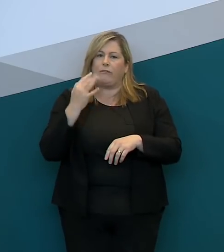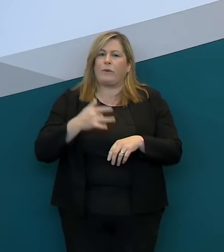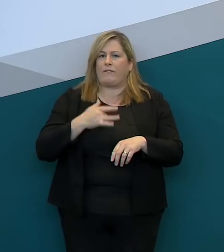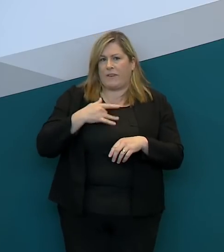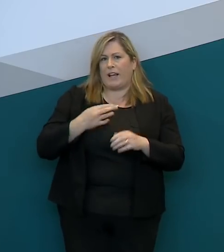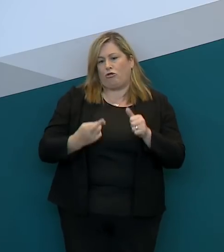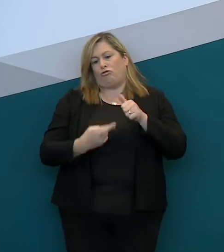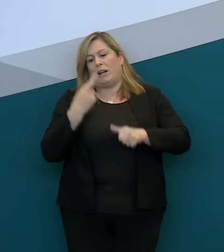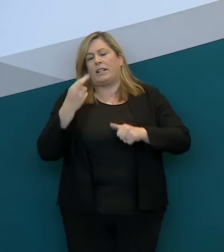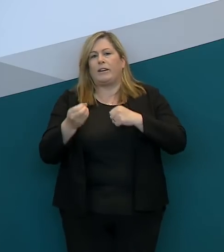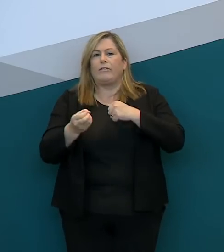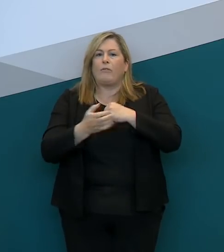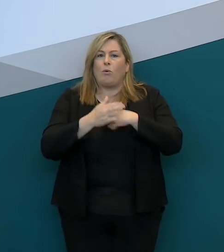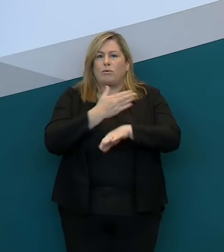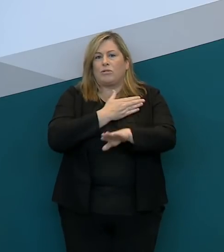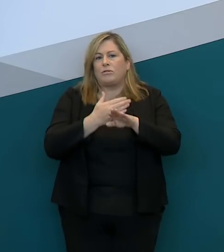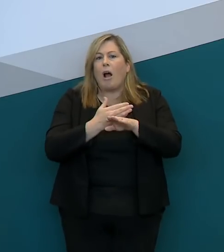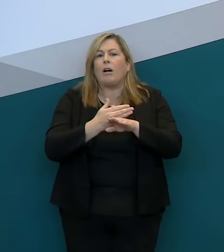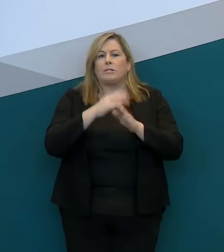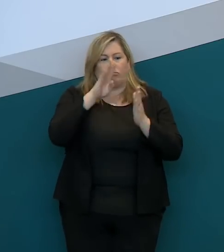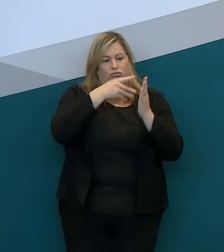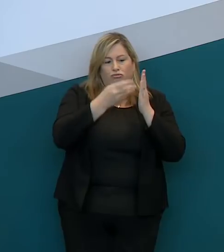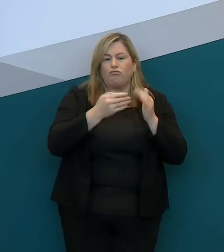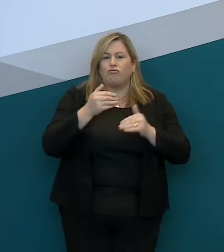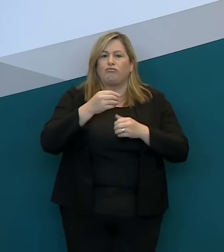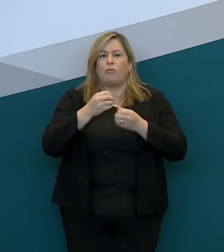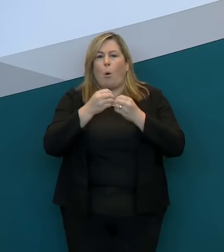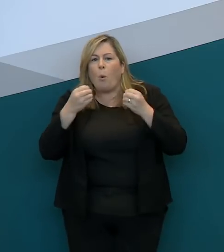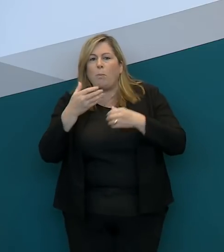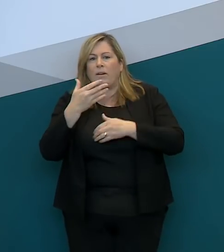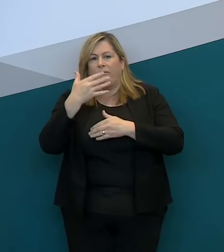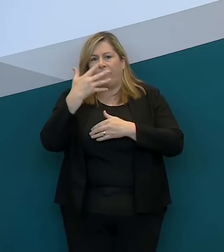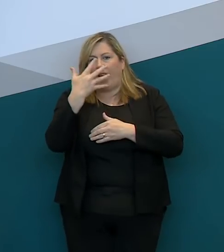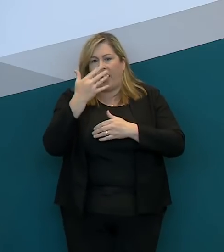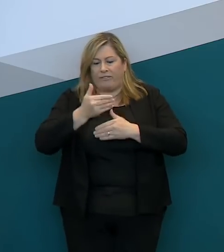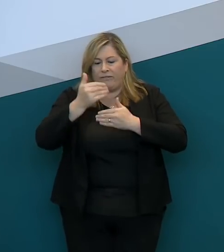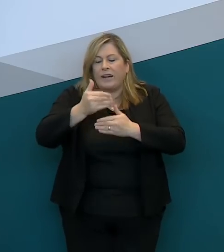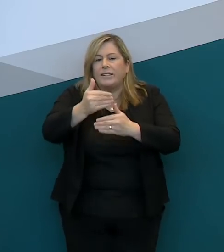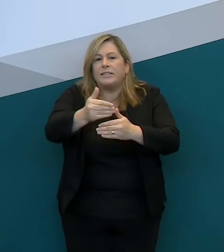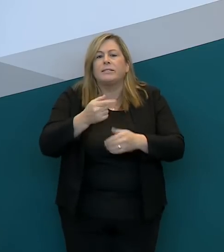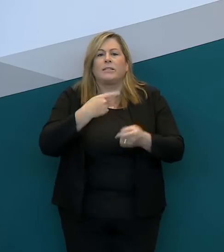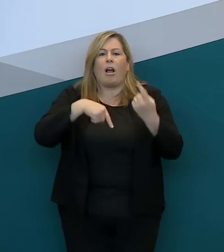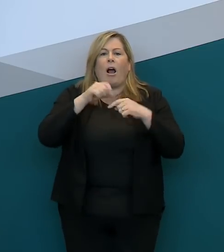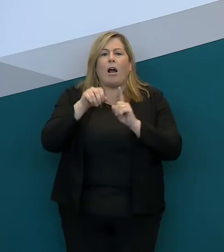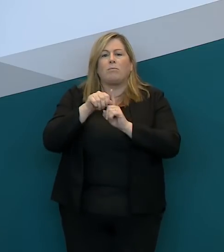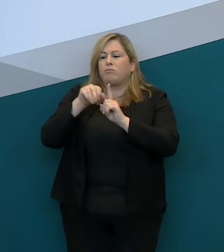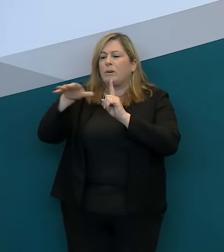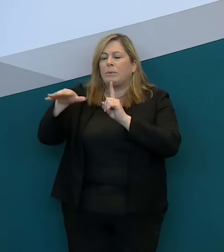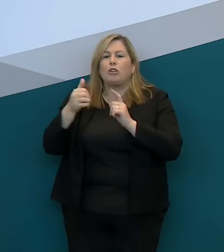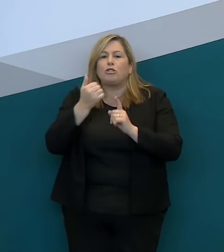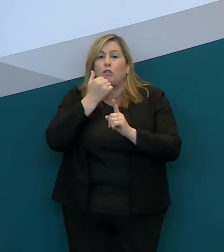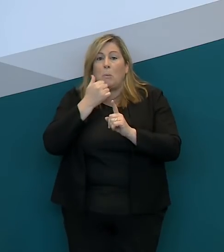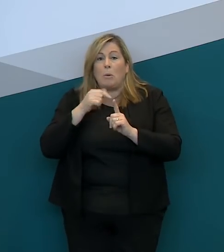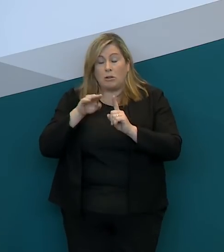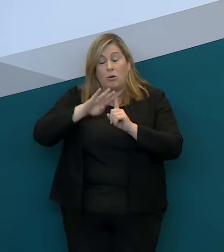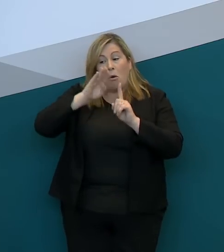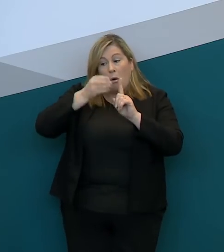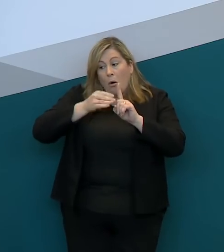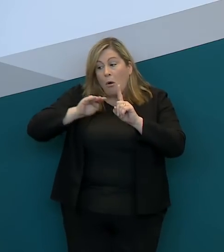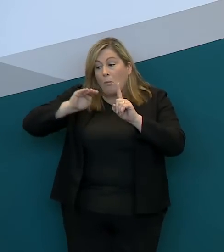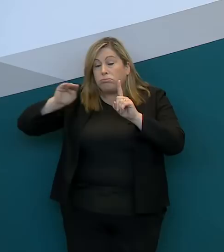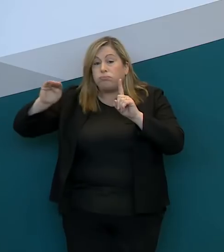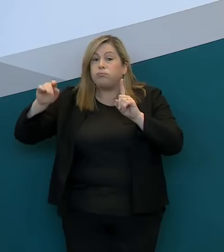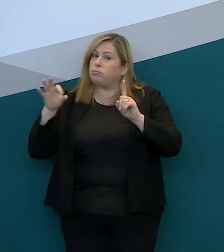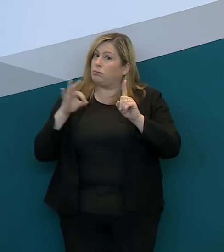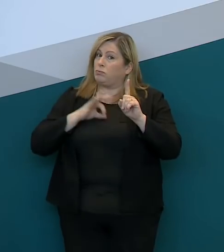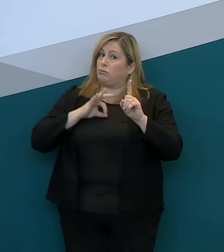are. We think we're making good progress, as I say. Our reproduction numbers where we want it to be, and